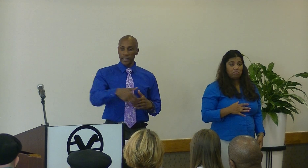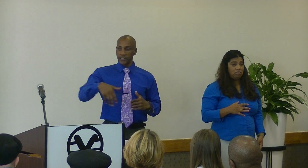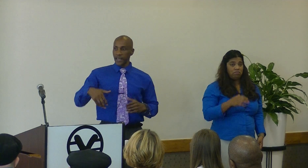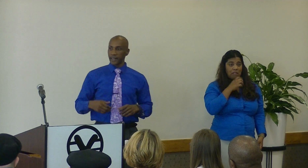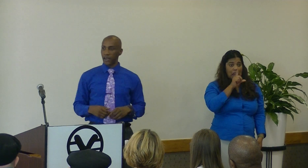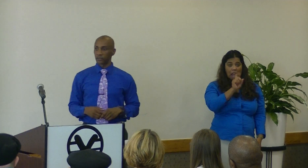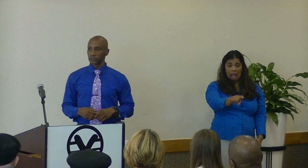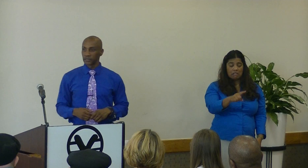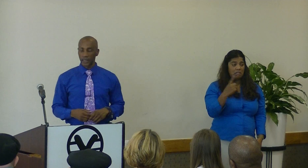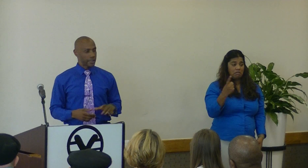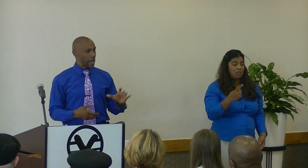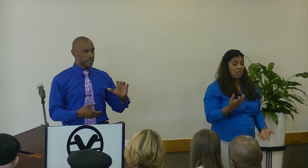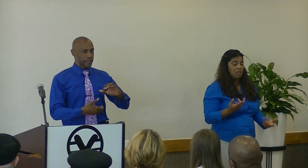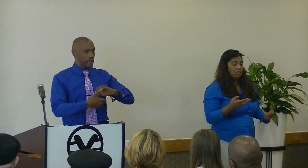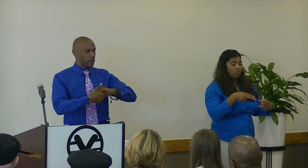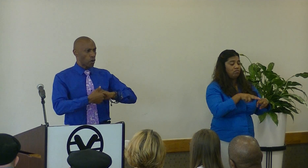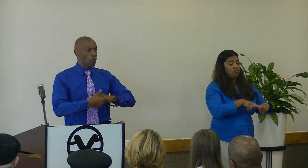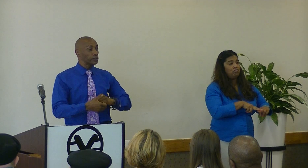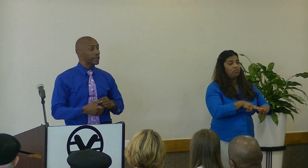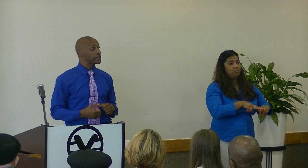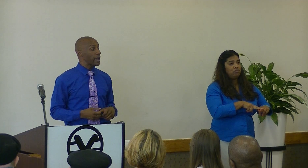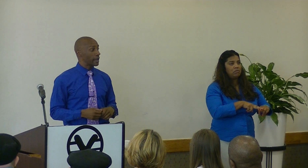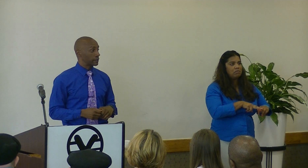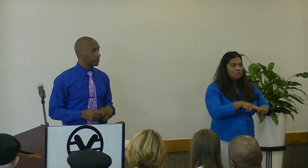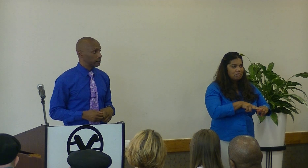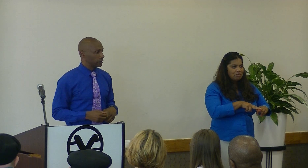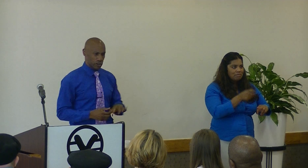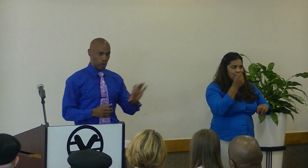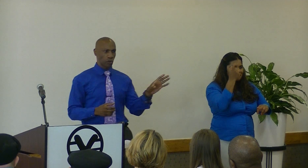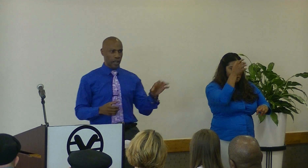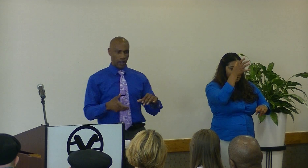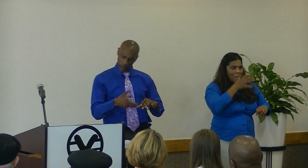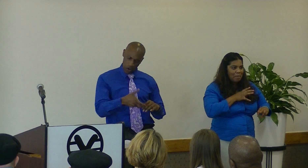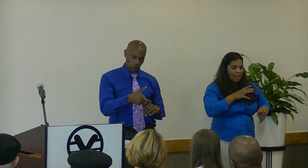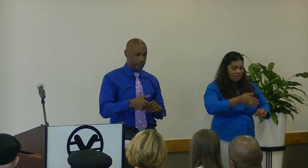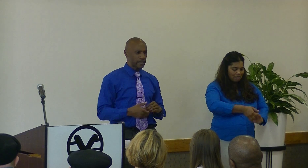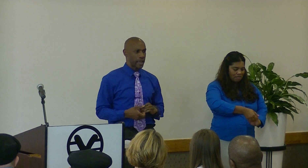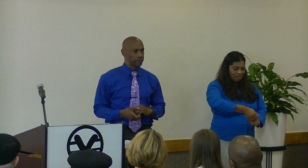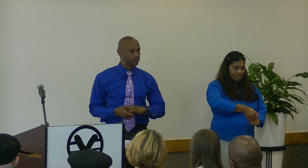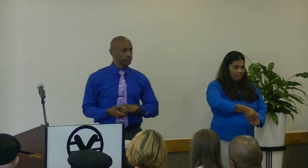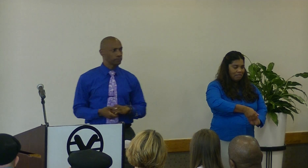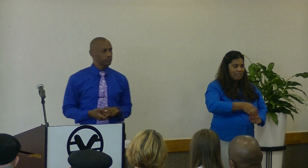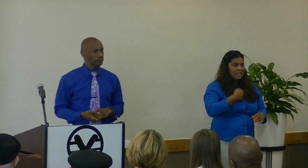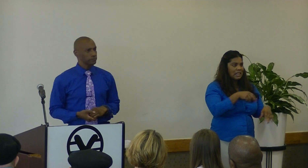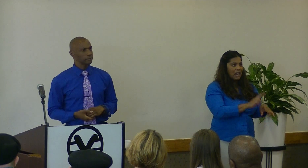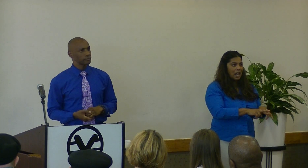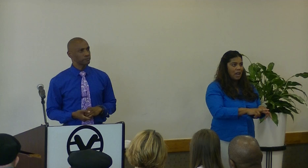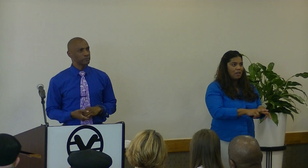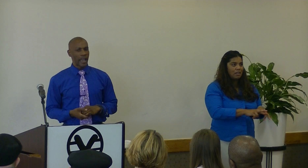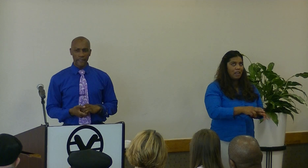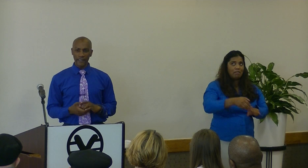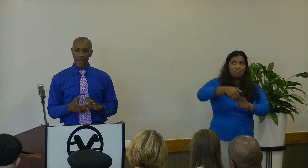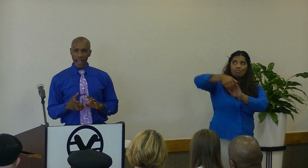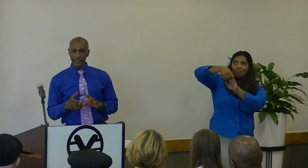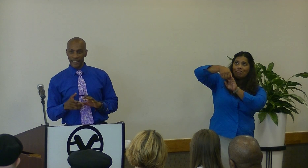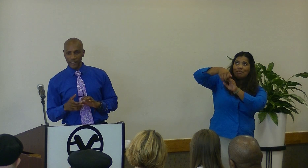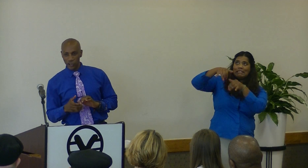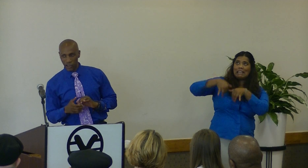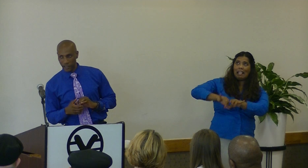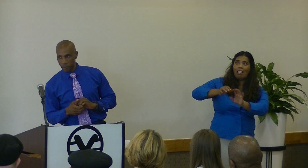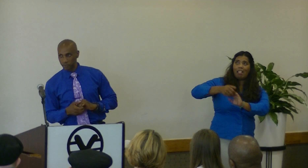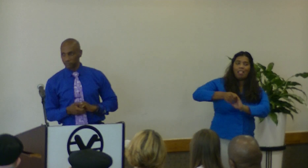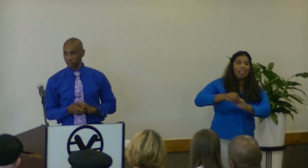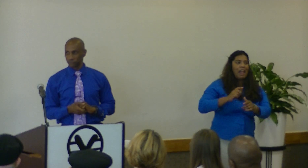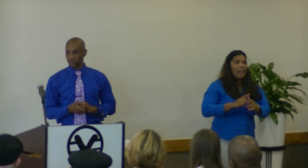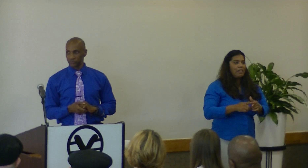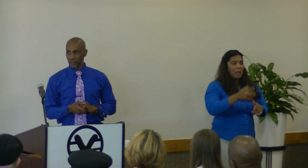okay. And he sat down. And the guy stayed there holding his hand. And it's an older guy holding his hand. And then the guy leans